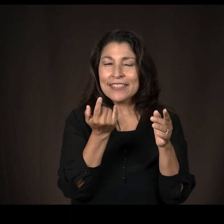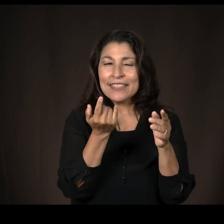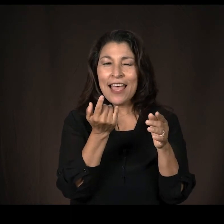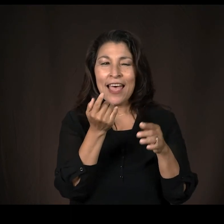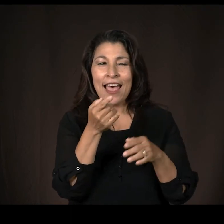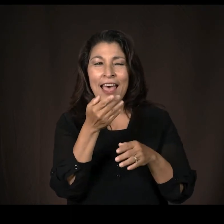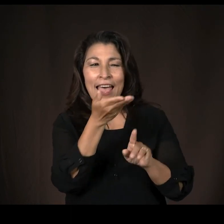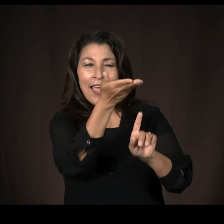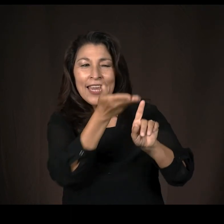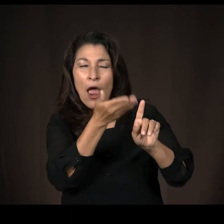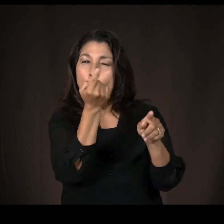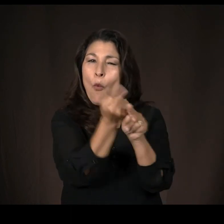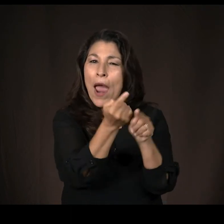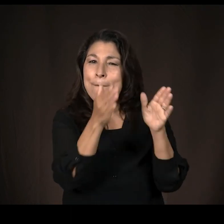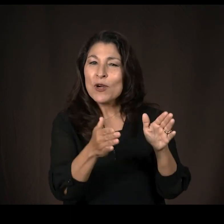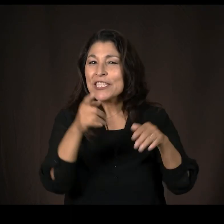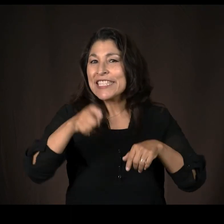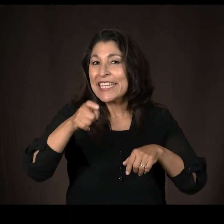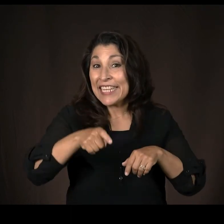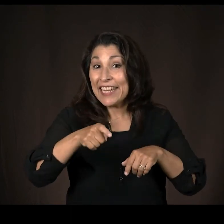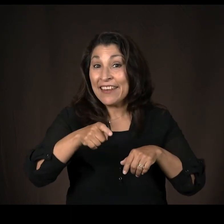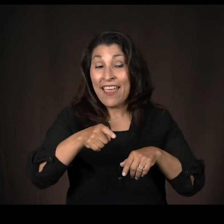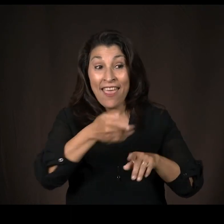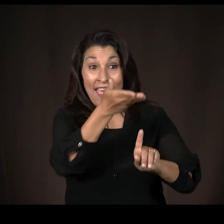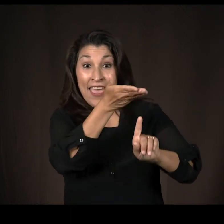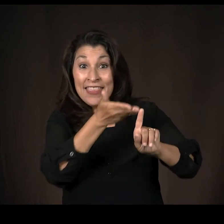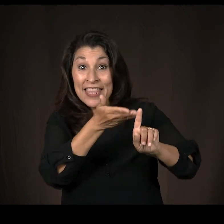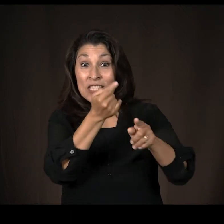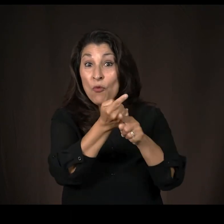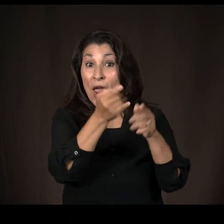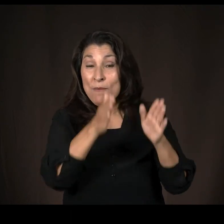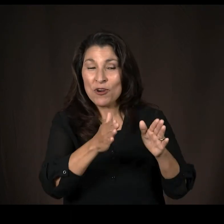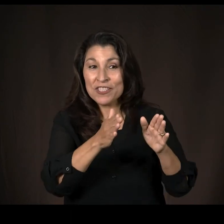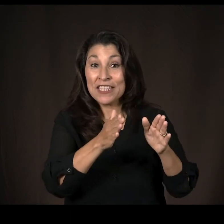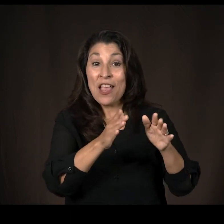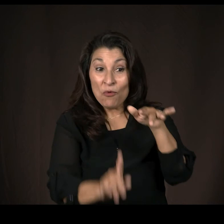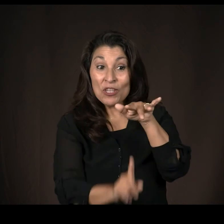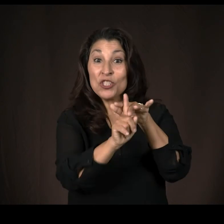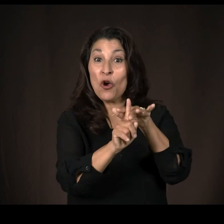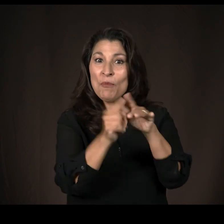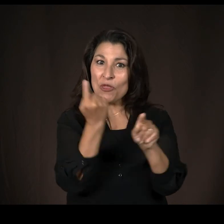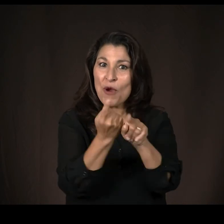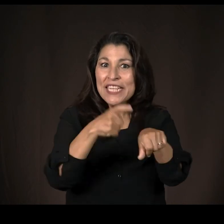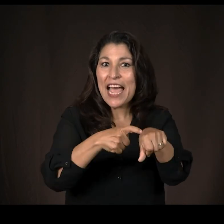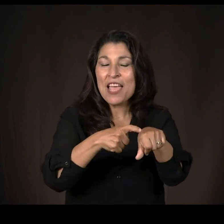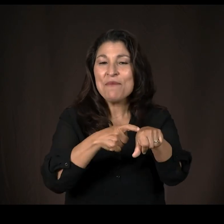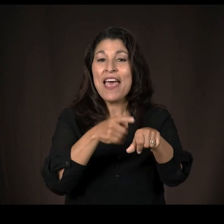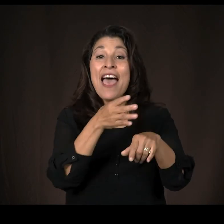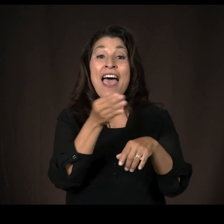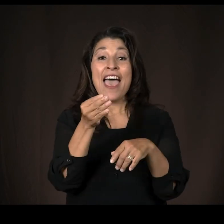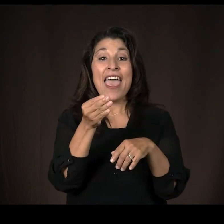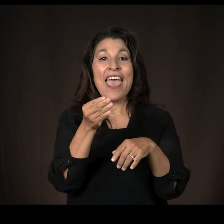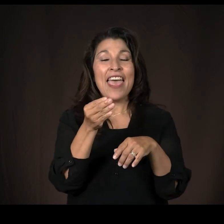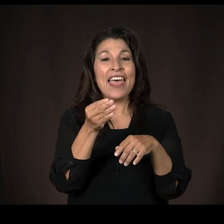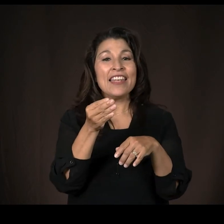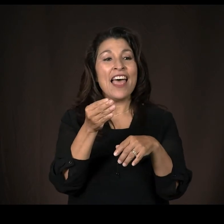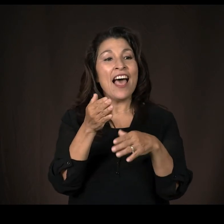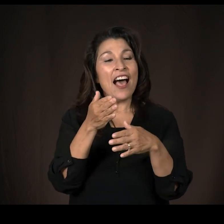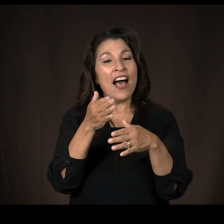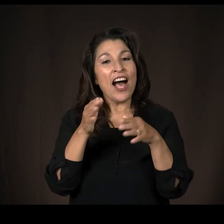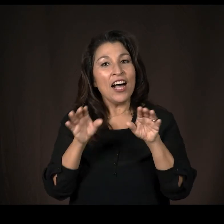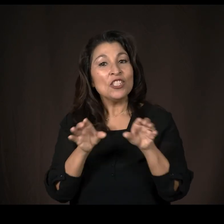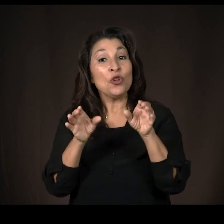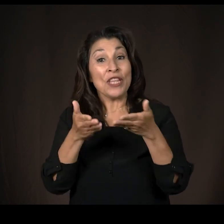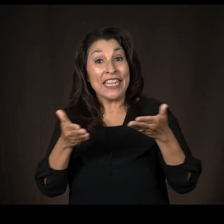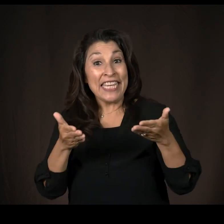the right person you need. And that right person will come along at just the right time and fulfill the things